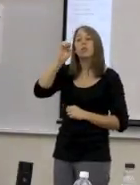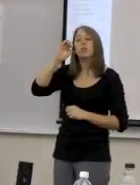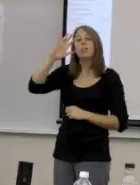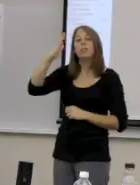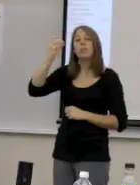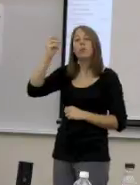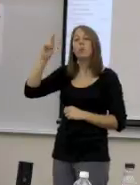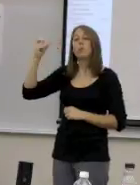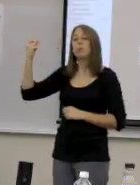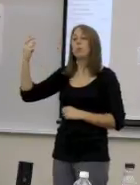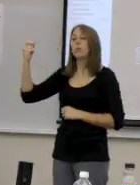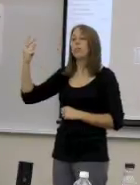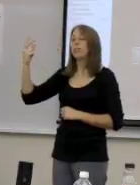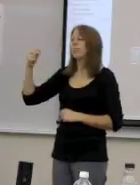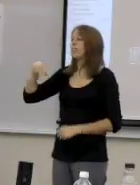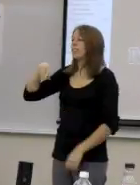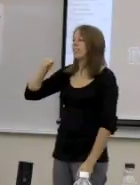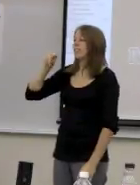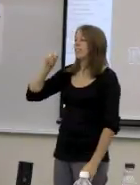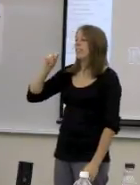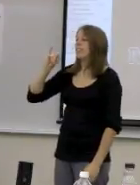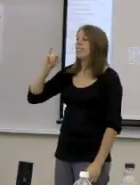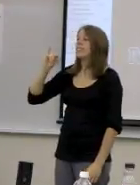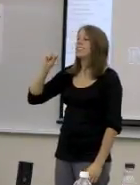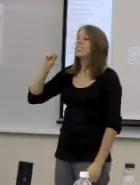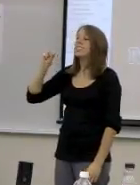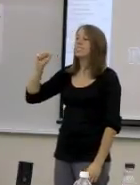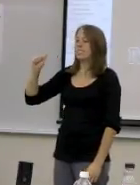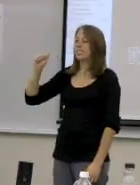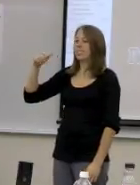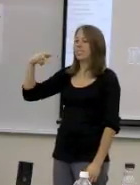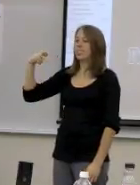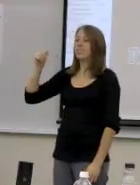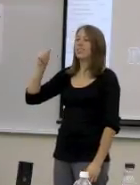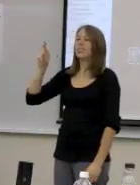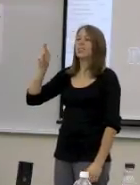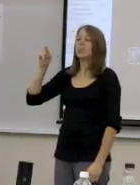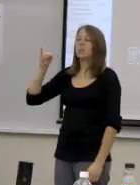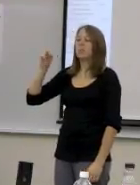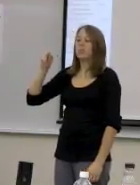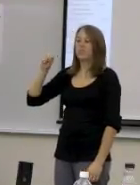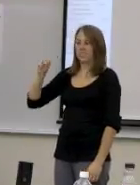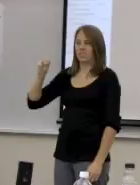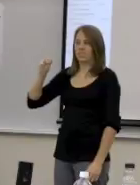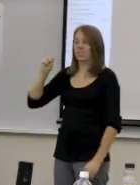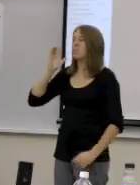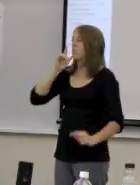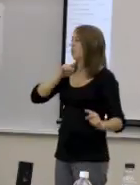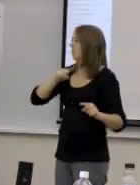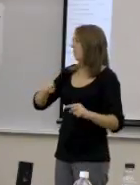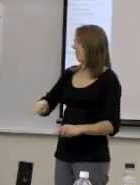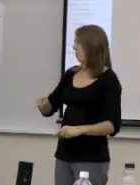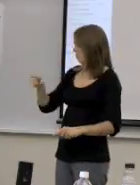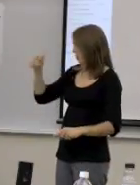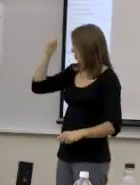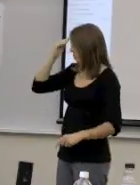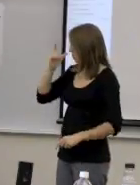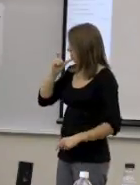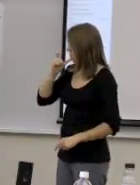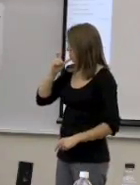know Tissa? Here on the Gallaudet campus. See who raised her hand. Last year, we had a wonderful recommendation from